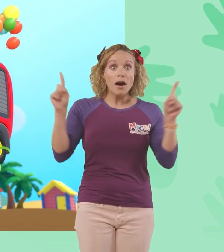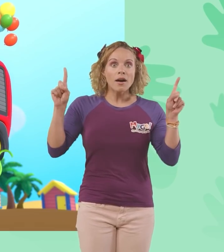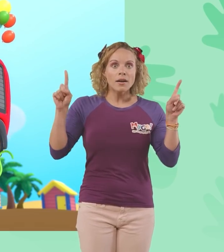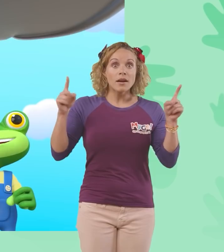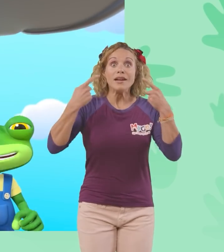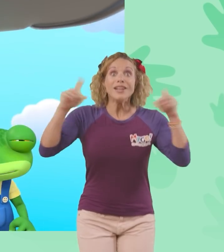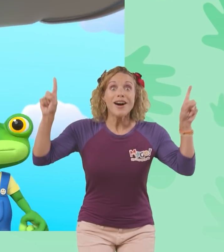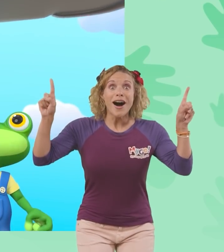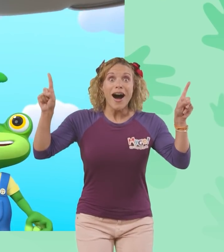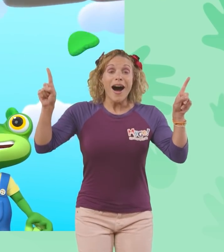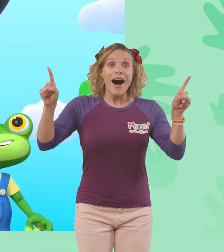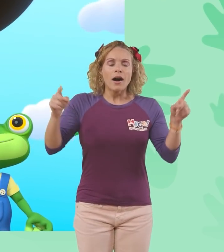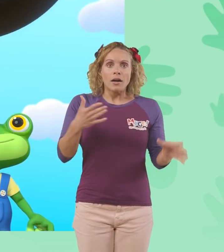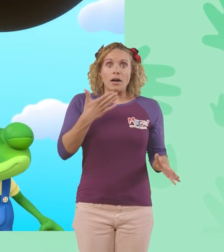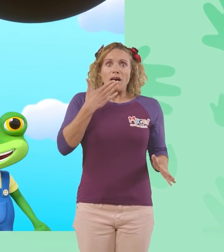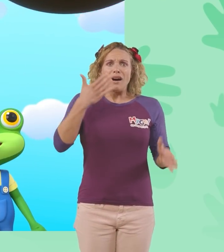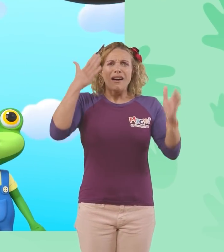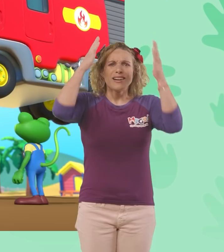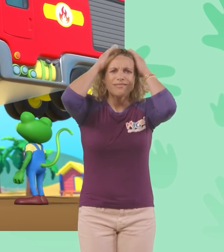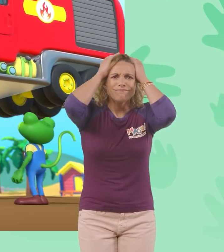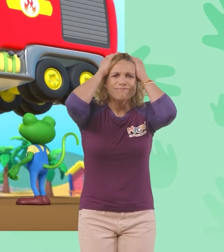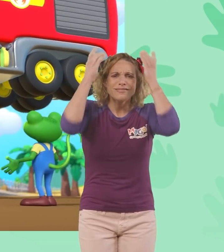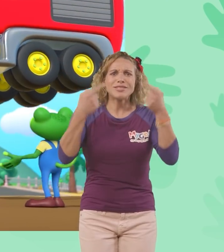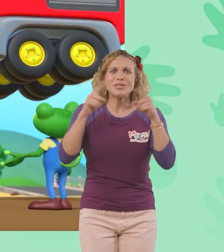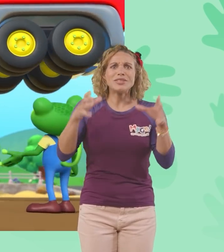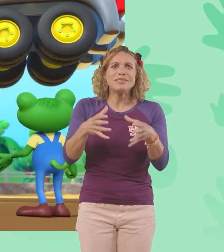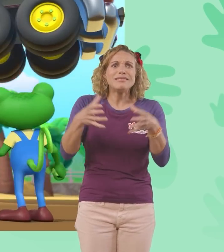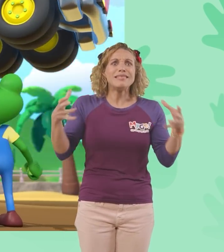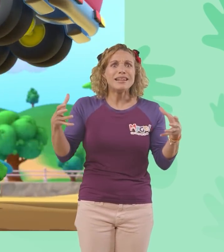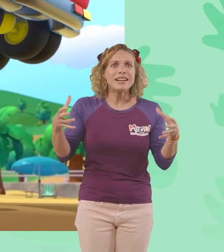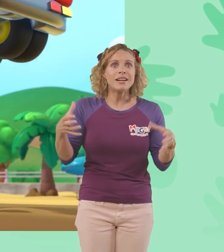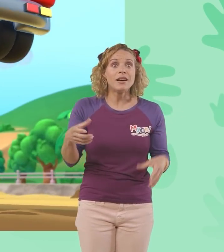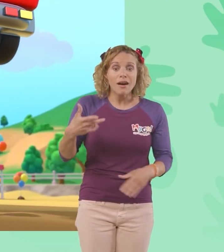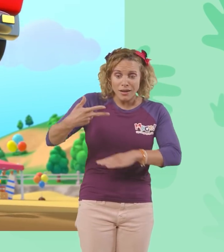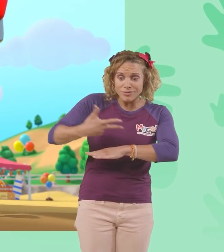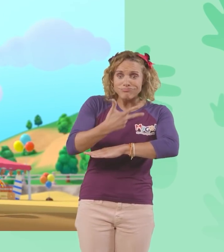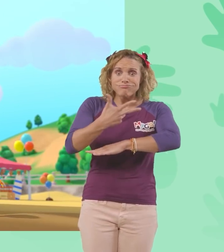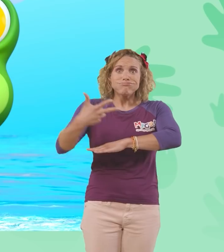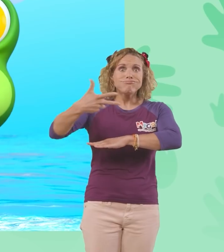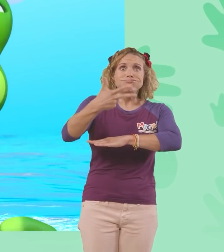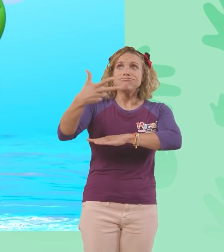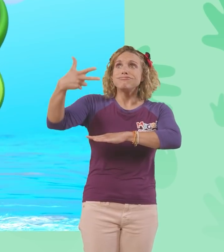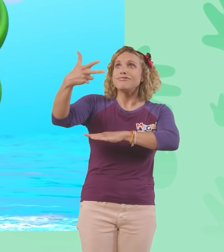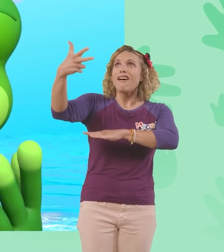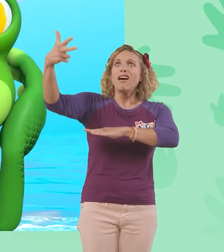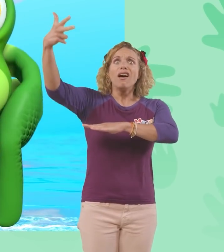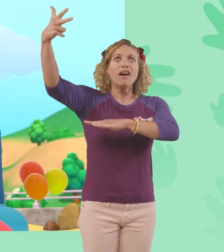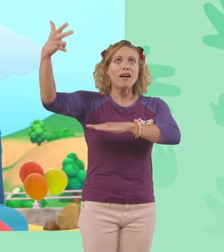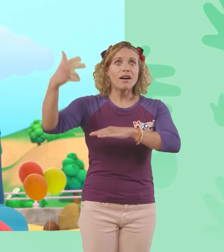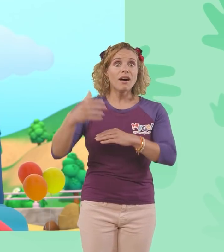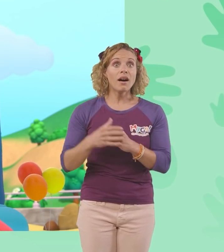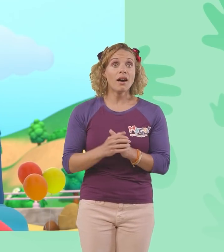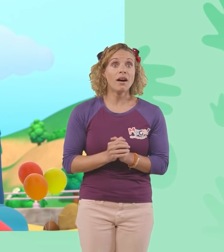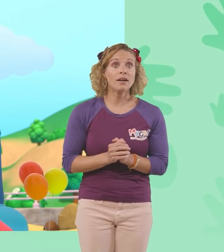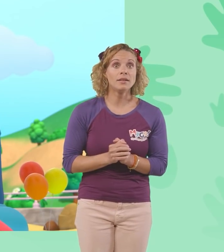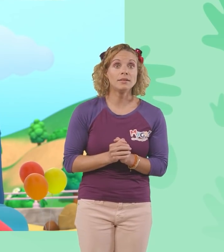It's working! It's working! Uh-oh! It's working too well! She's flying off!